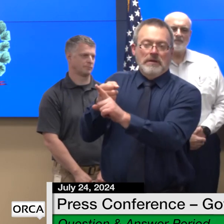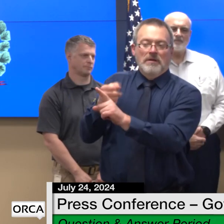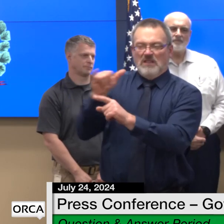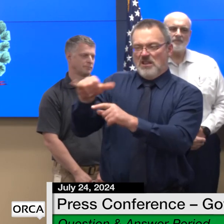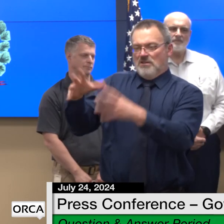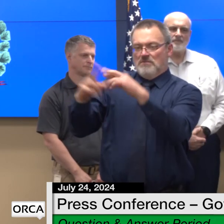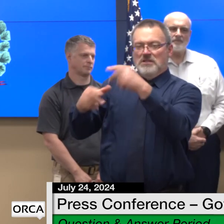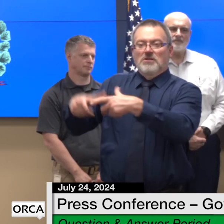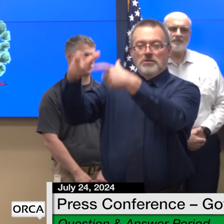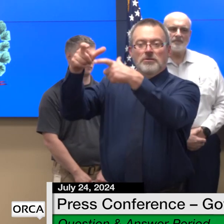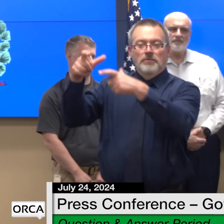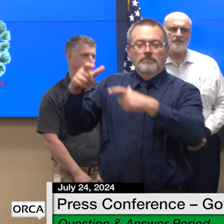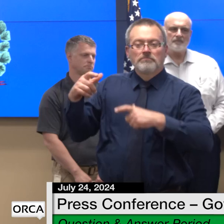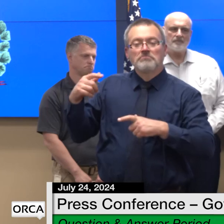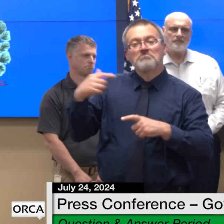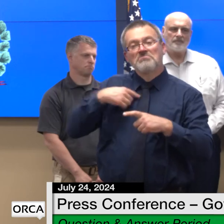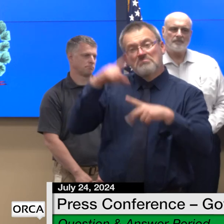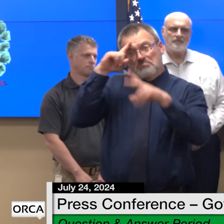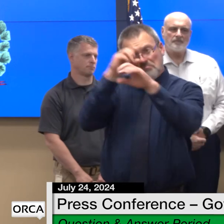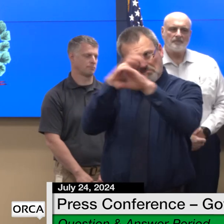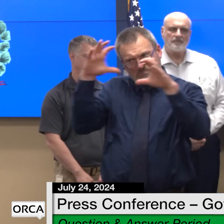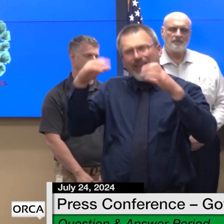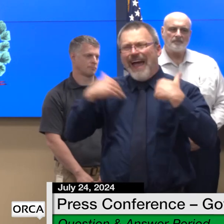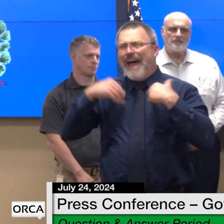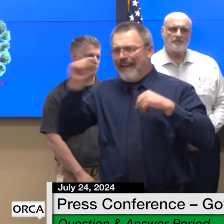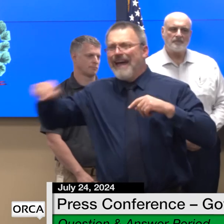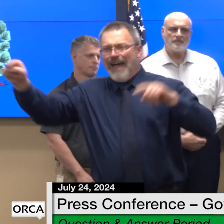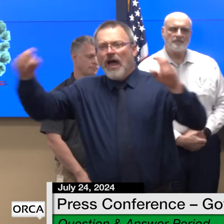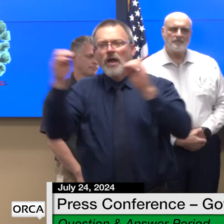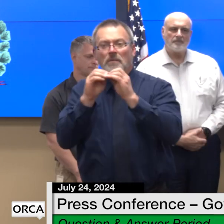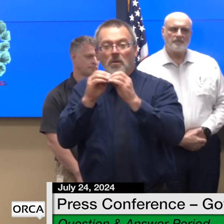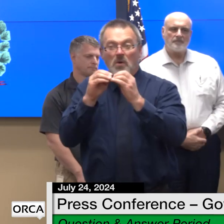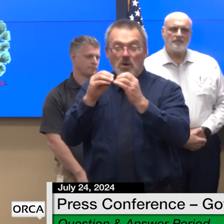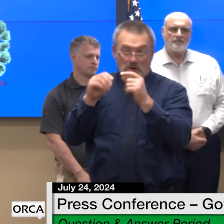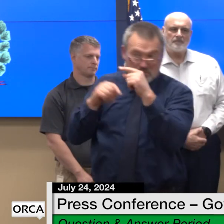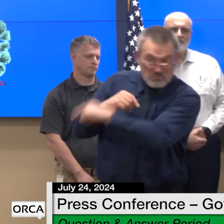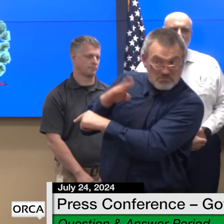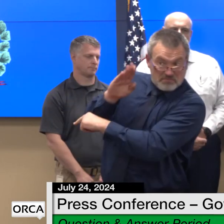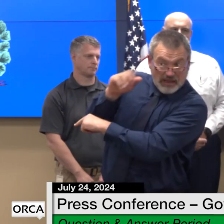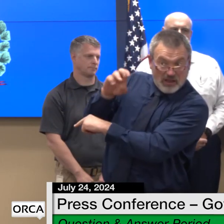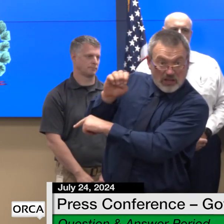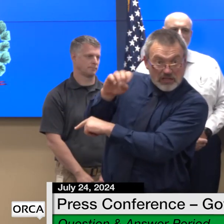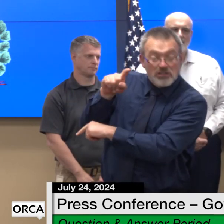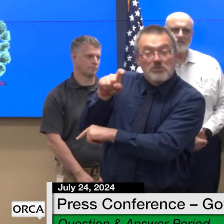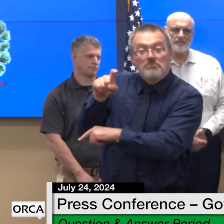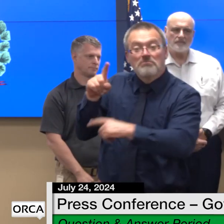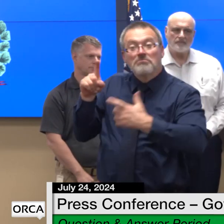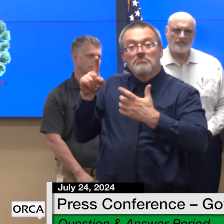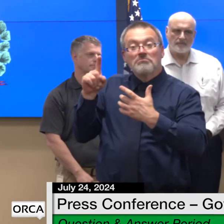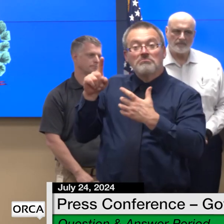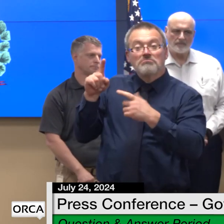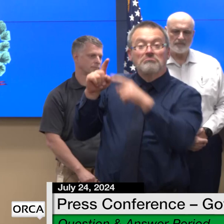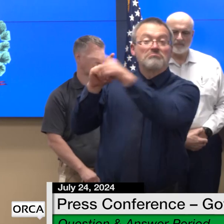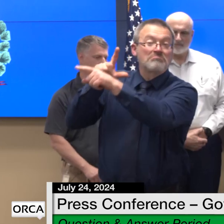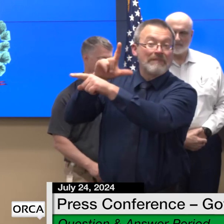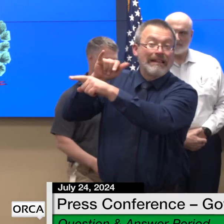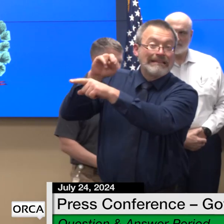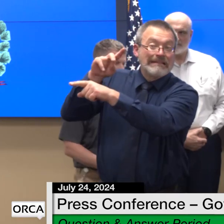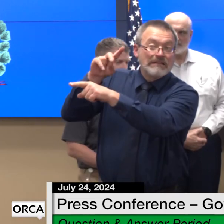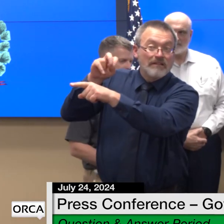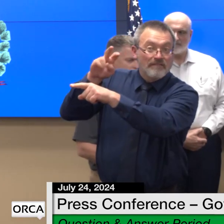I expect there are many others, probably in the Barry area, and maybe in the Lindenville area as